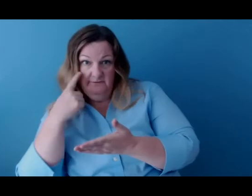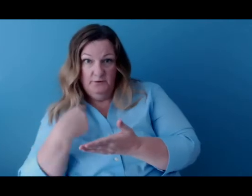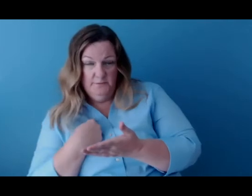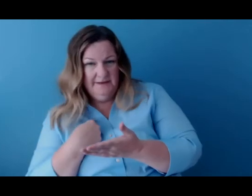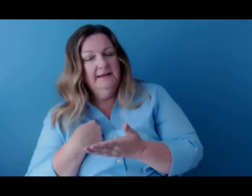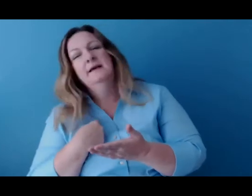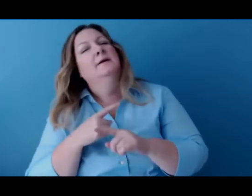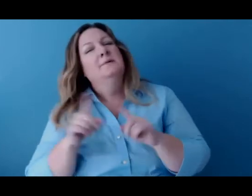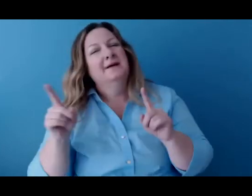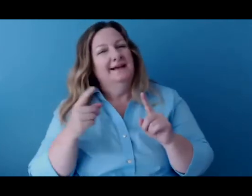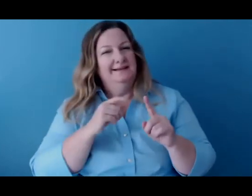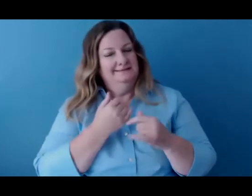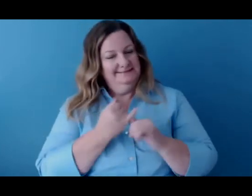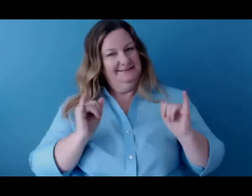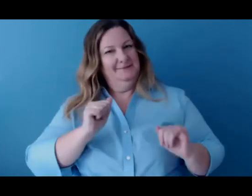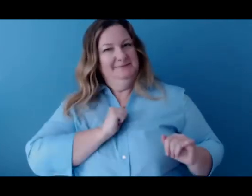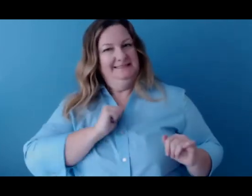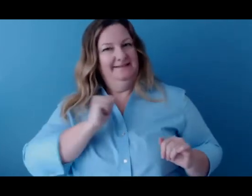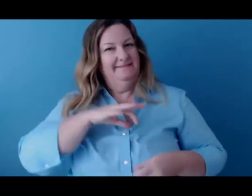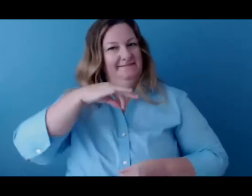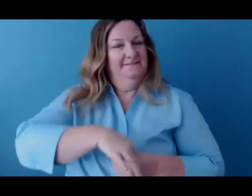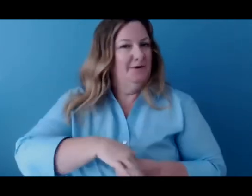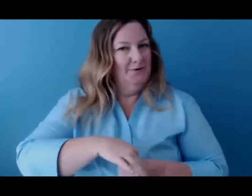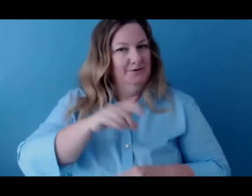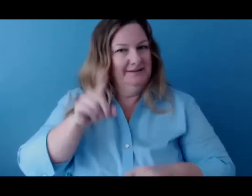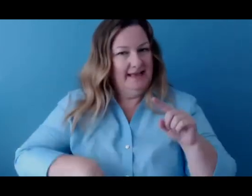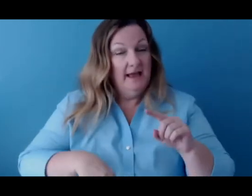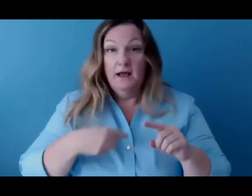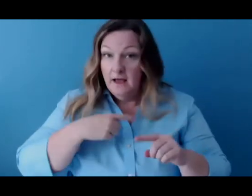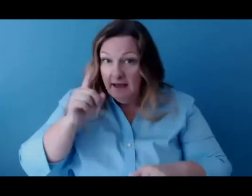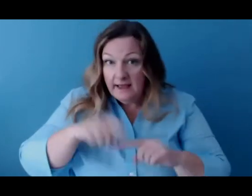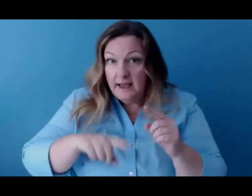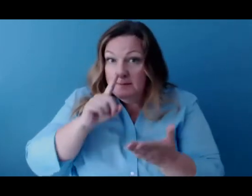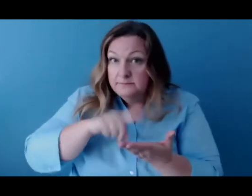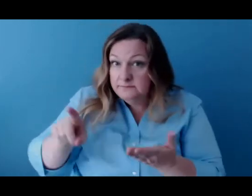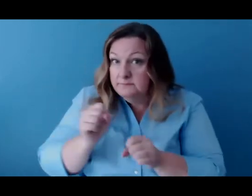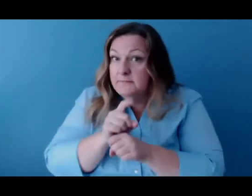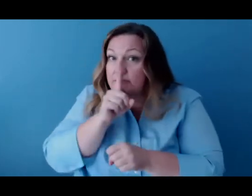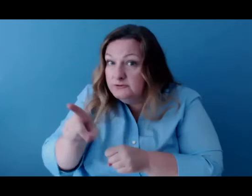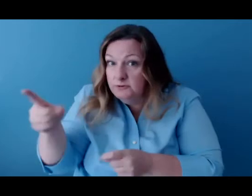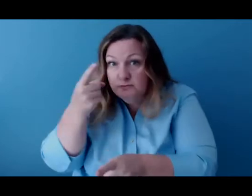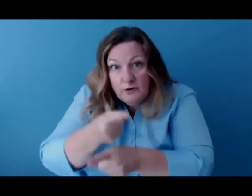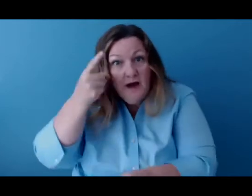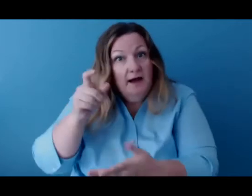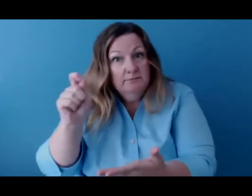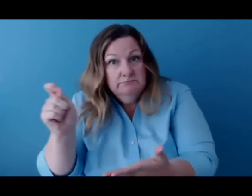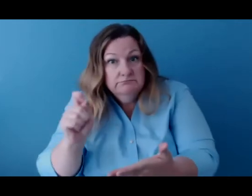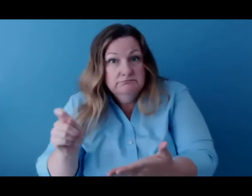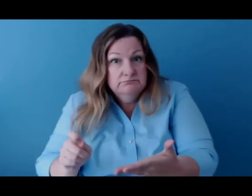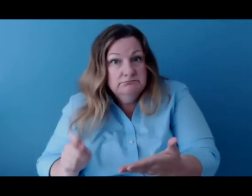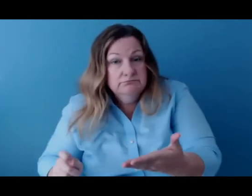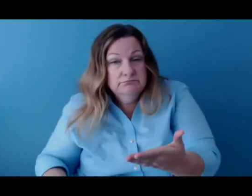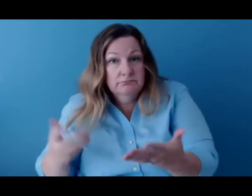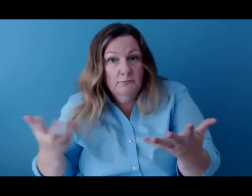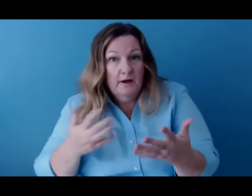not independent voting. I can't verify who this person I'm asking is going to mark exactly what I said.